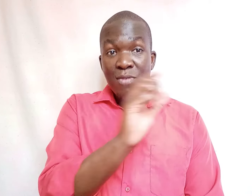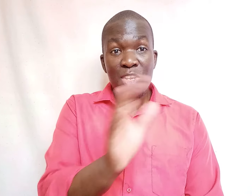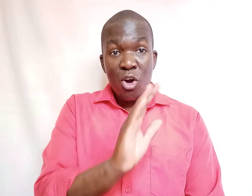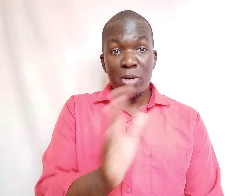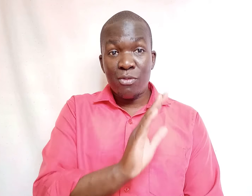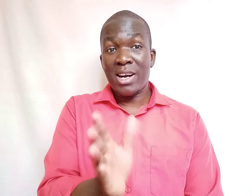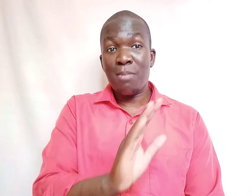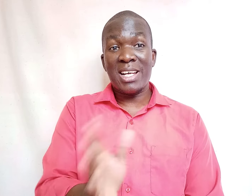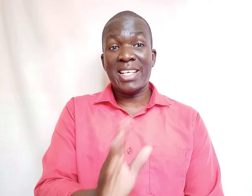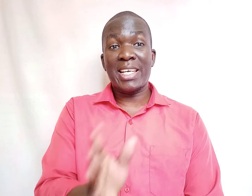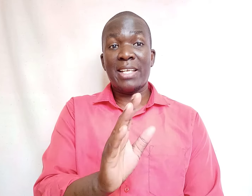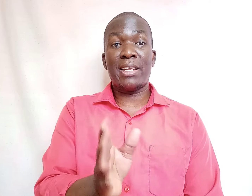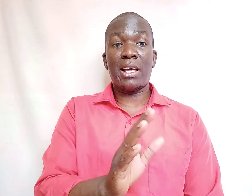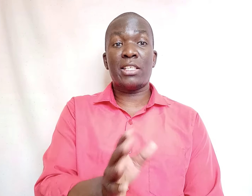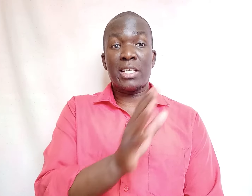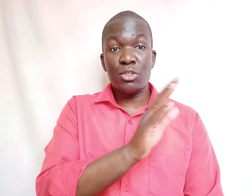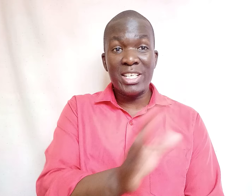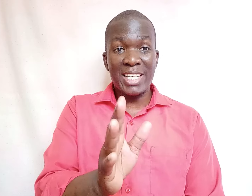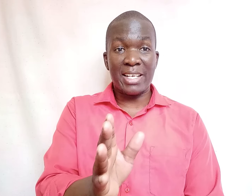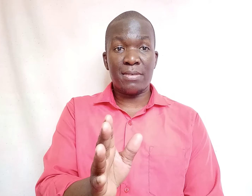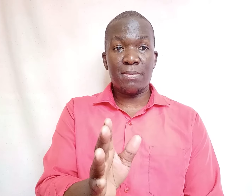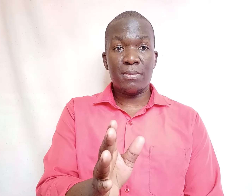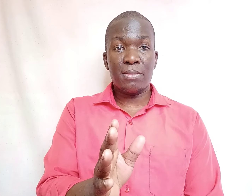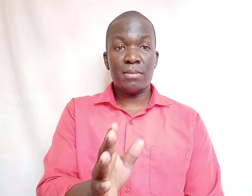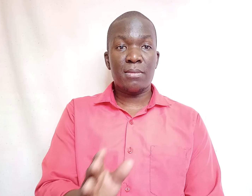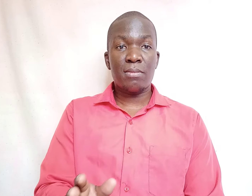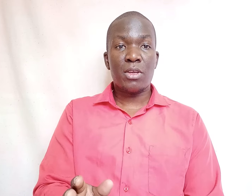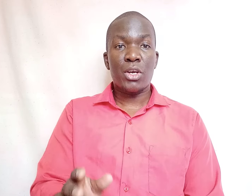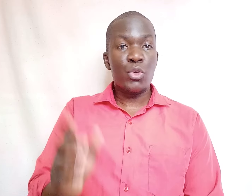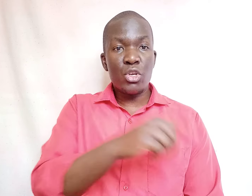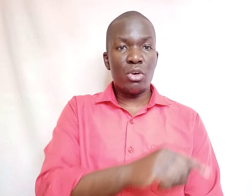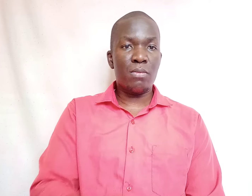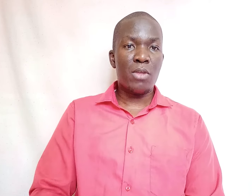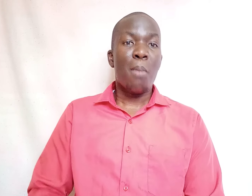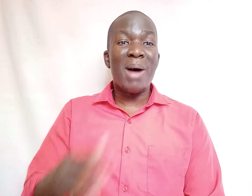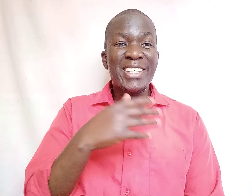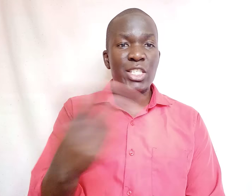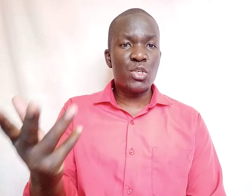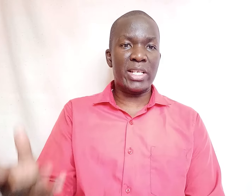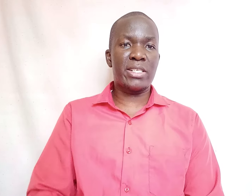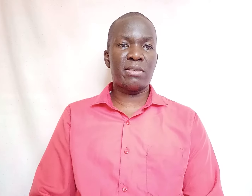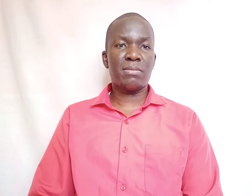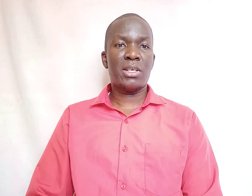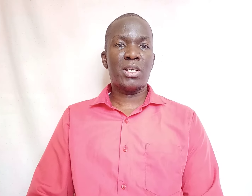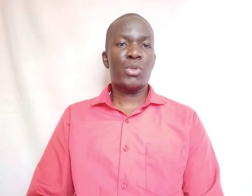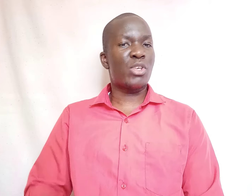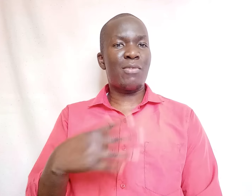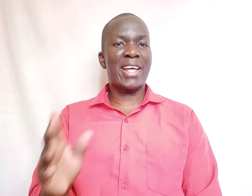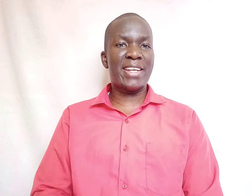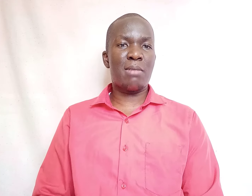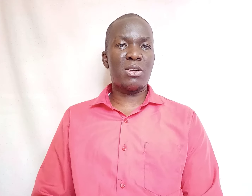very common vocabulary in the judiciary, you don't know. Magistrate, you don't have an idea about